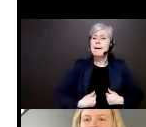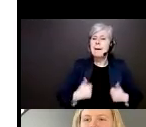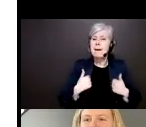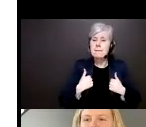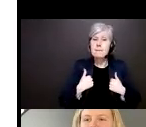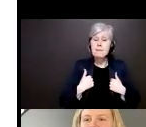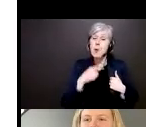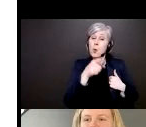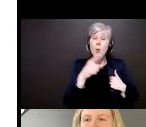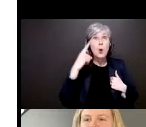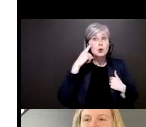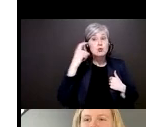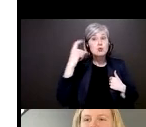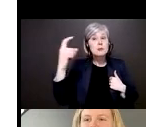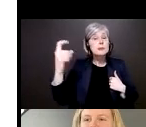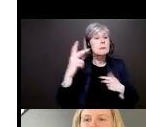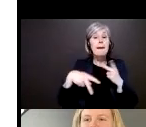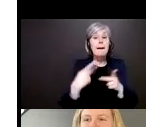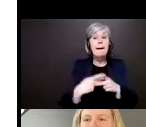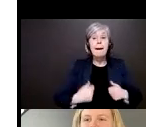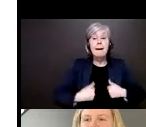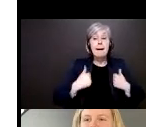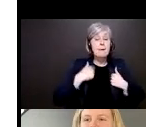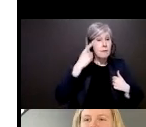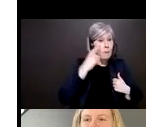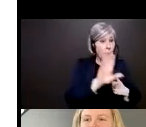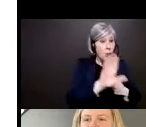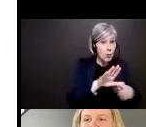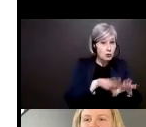Please do join us, do what you can, and tell us what you're doing.